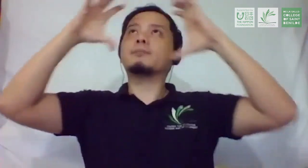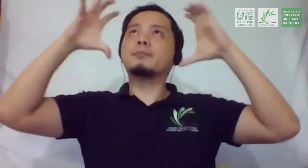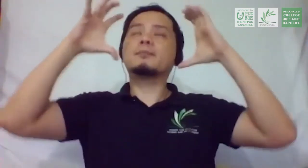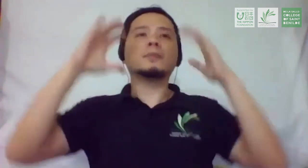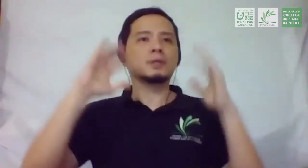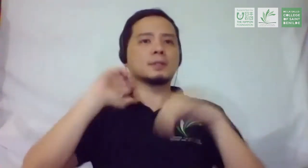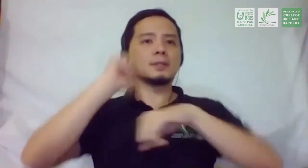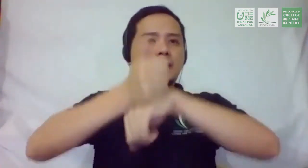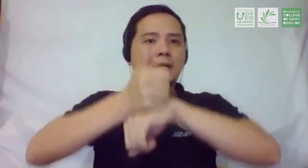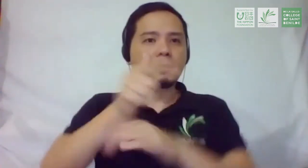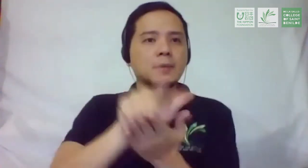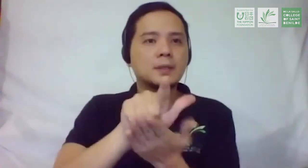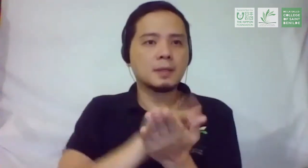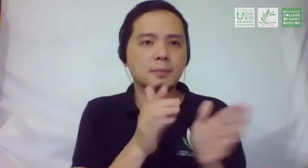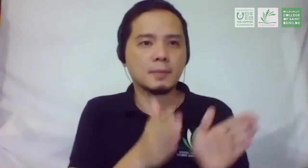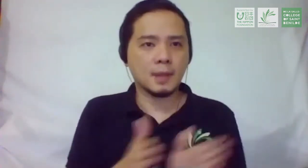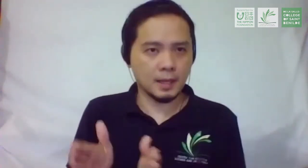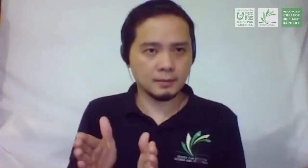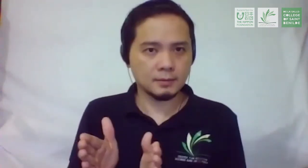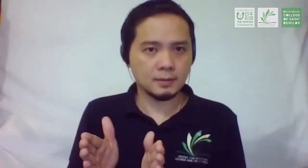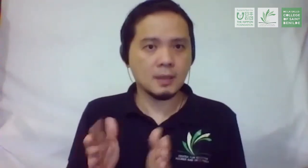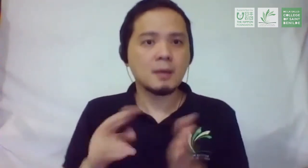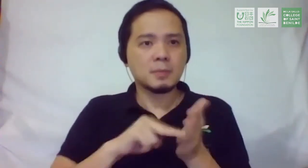How will you teach the vocabulary?